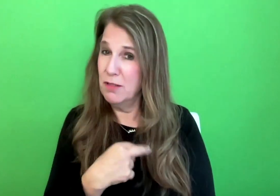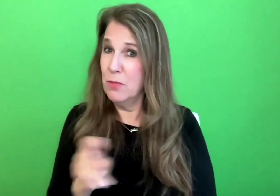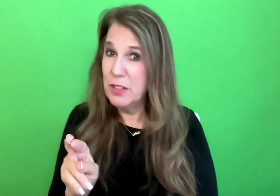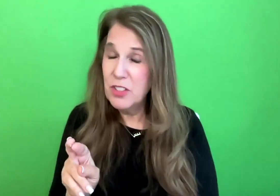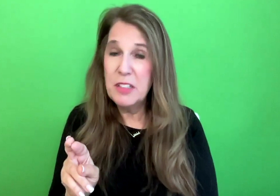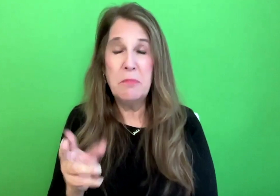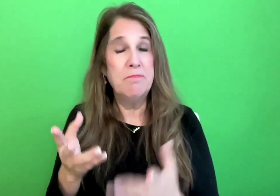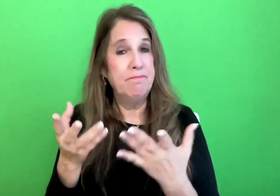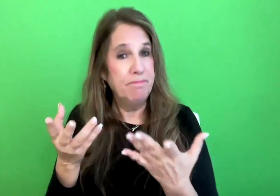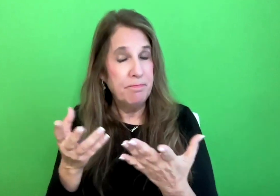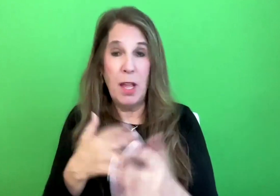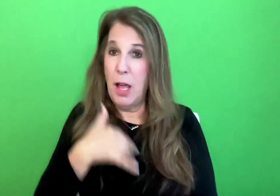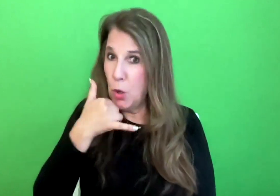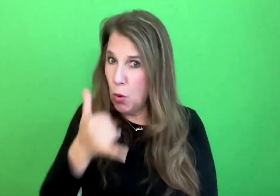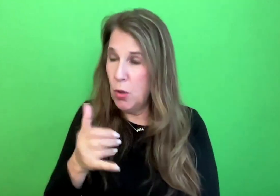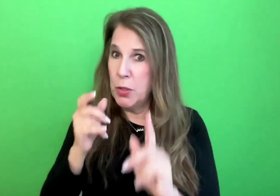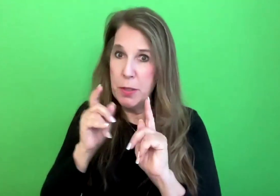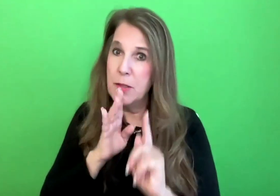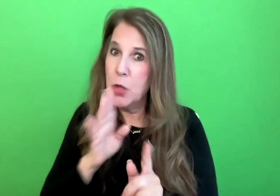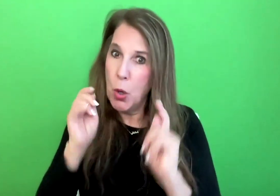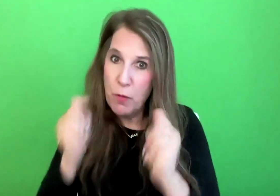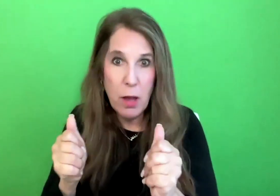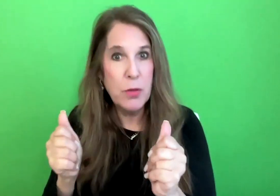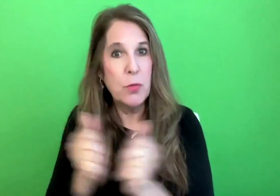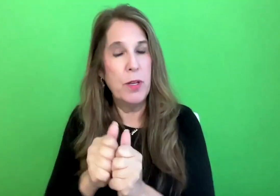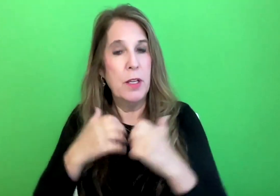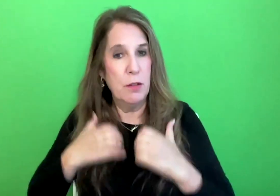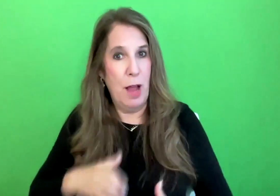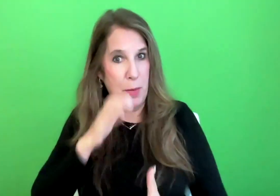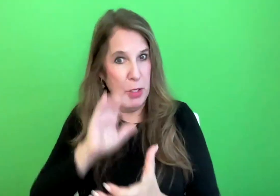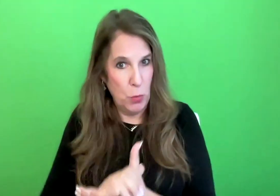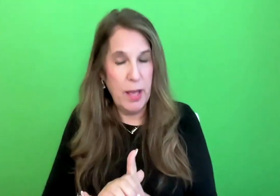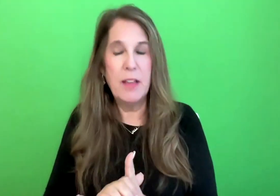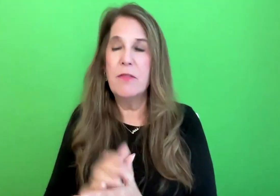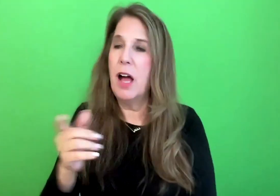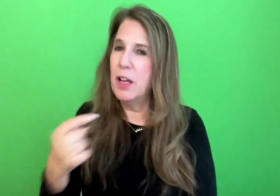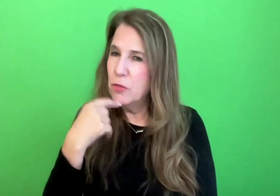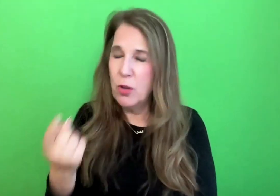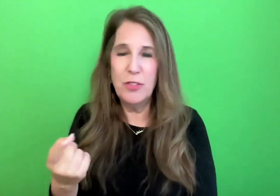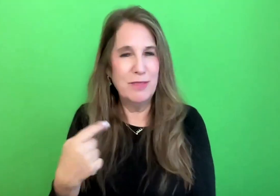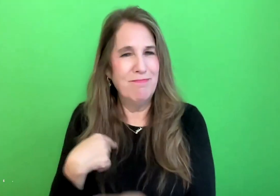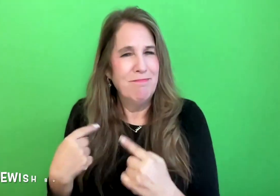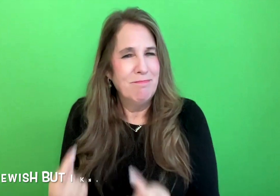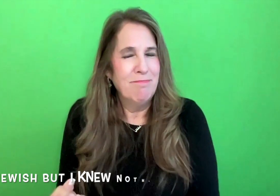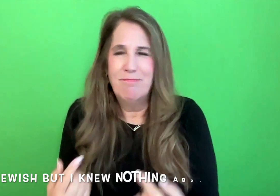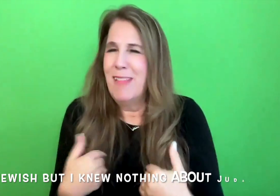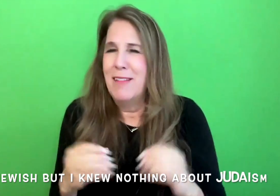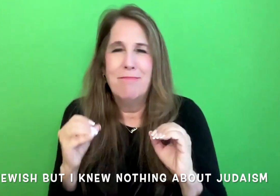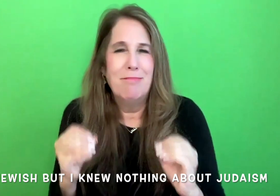I spoke right away with the Rebbitzin, the rabbi's wife, Connie, and told her I had very limited interaction with